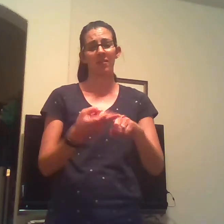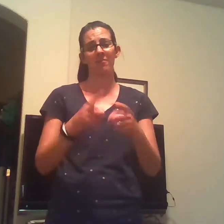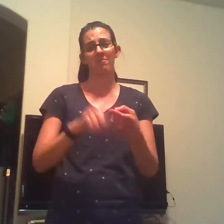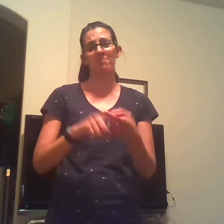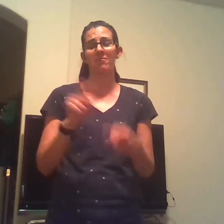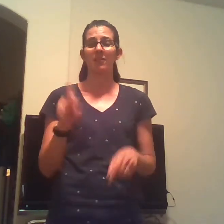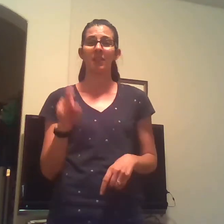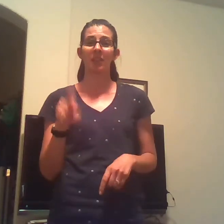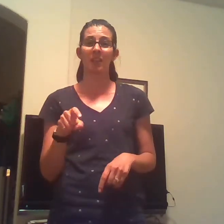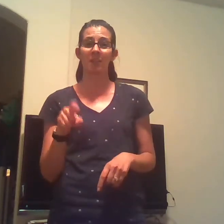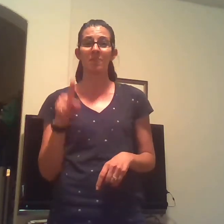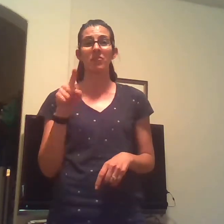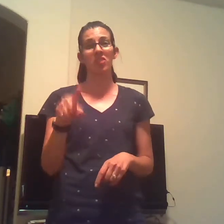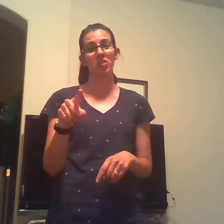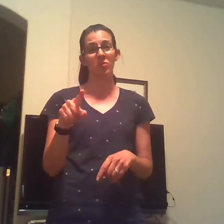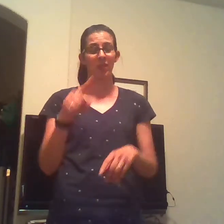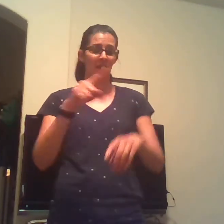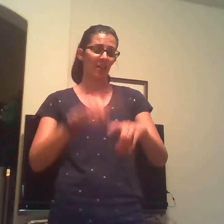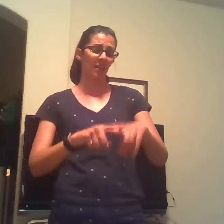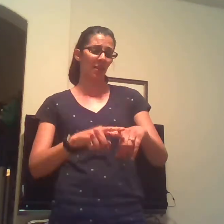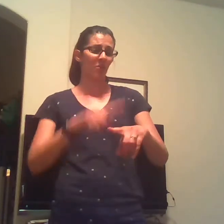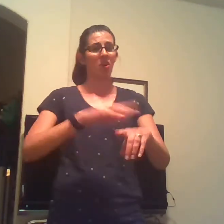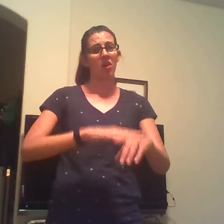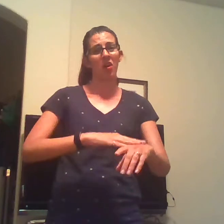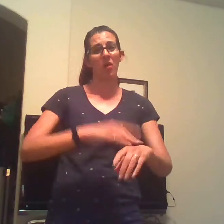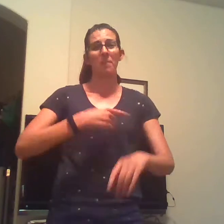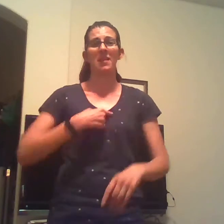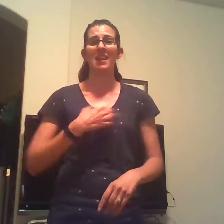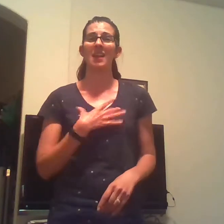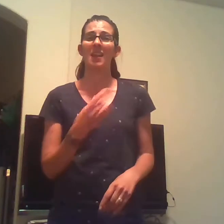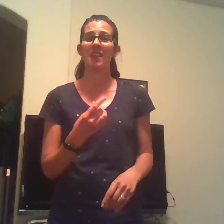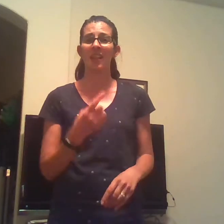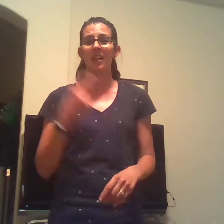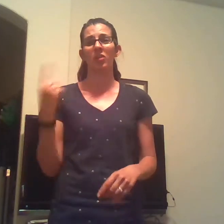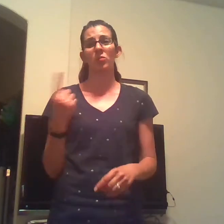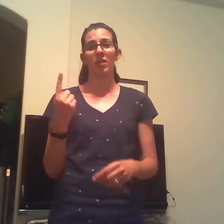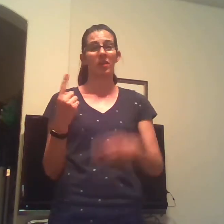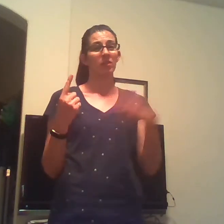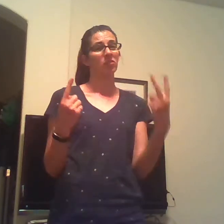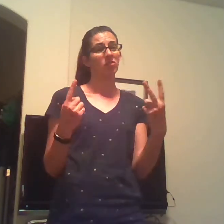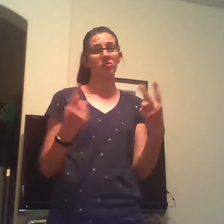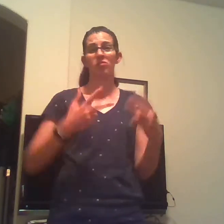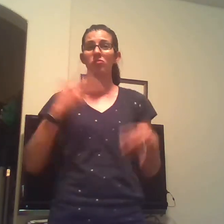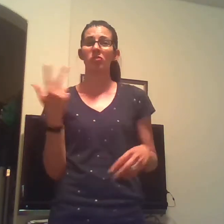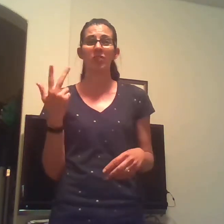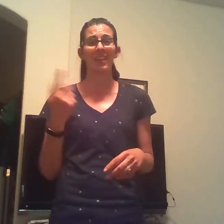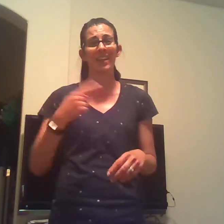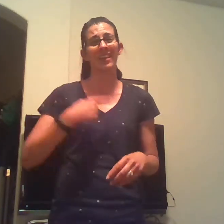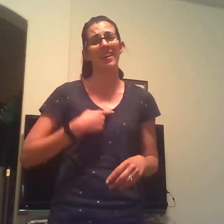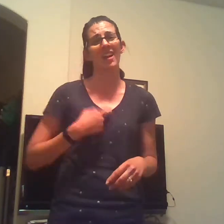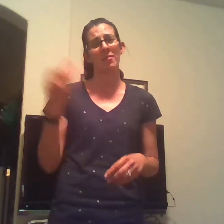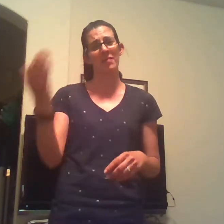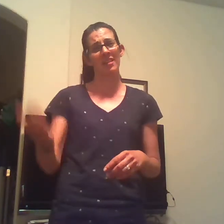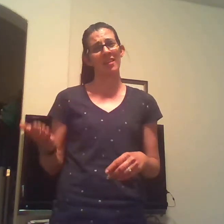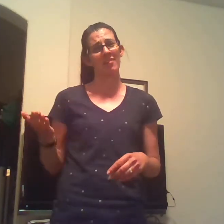You can count on me like one, two, three, I'll be